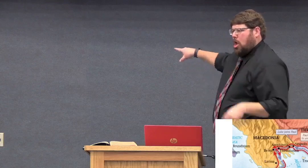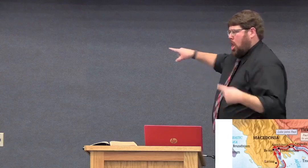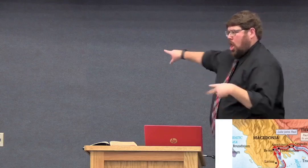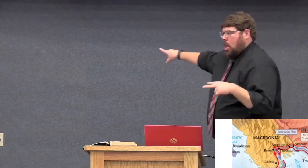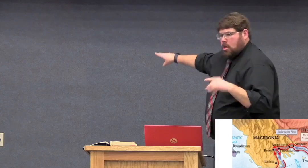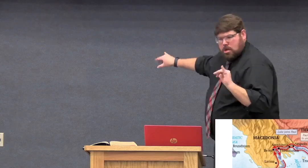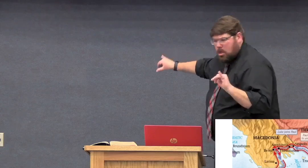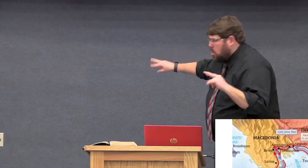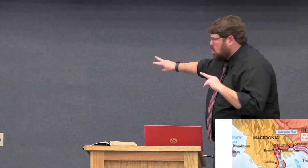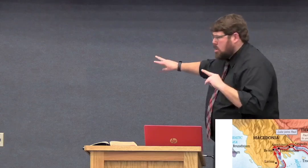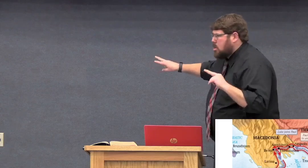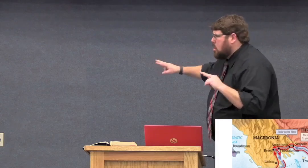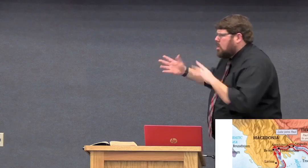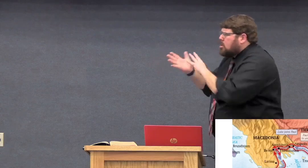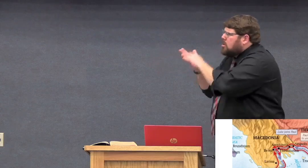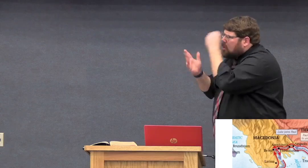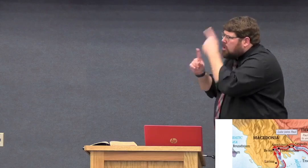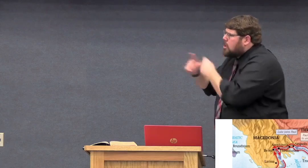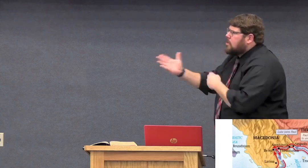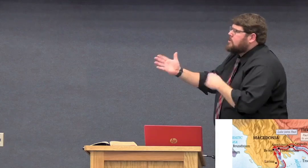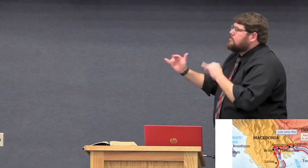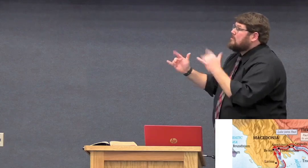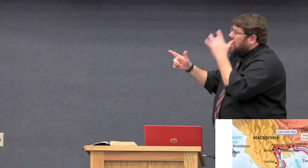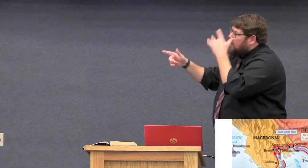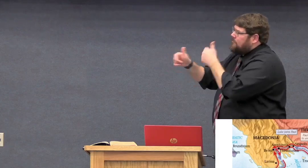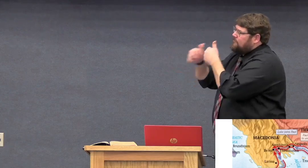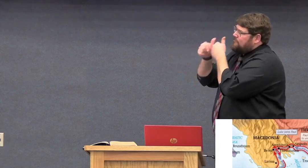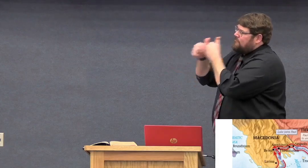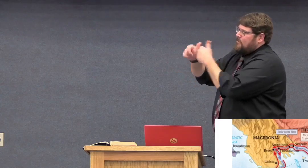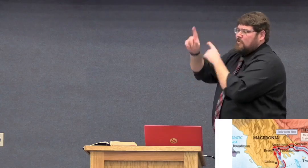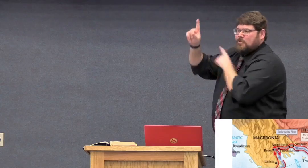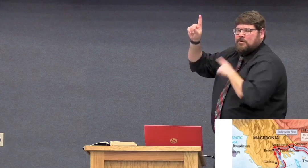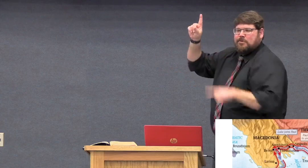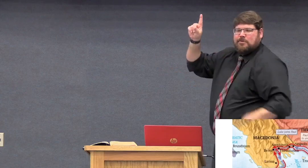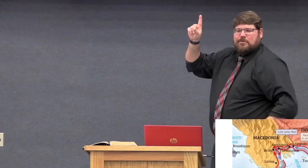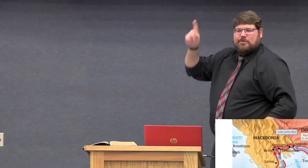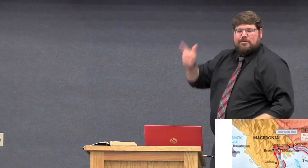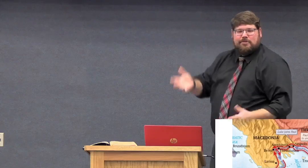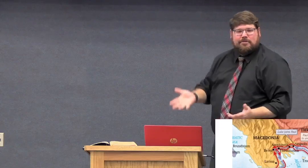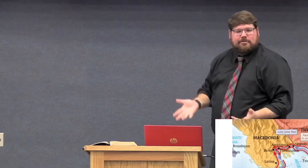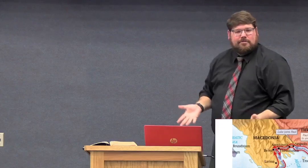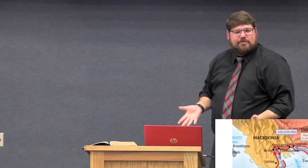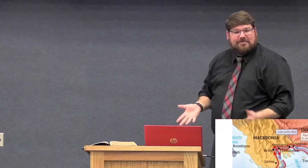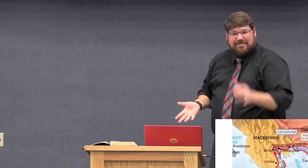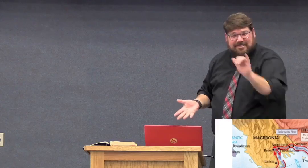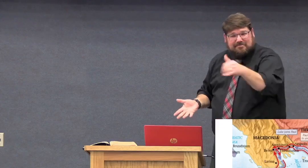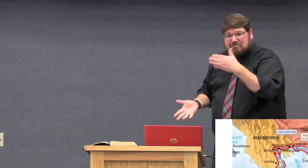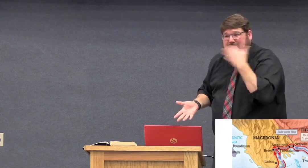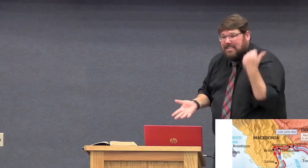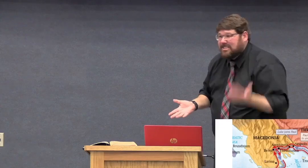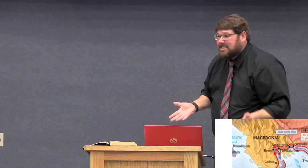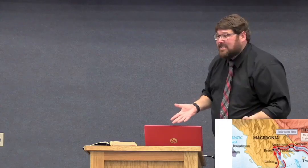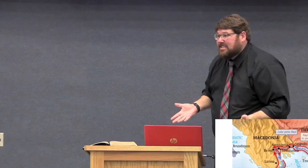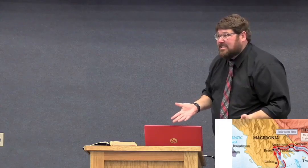the church in Thessalonica, to learn from them, because they follow the Lord. And that's the